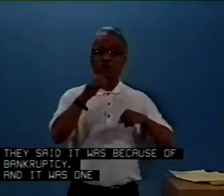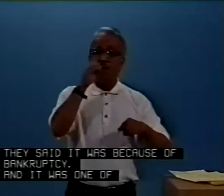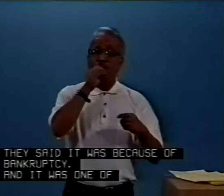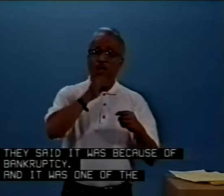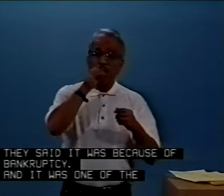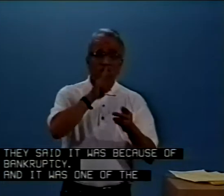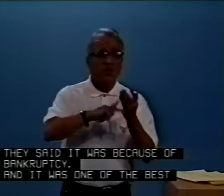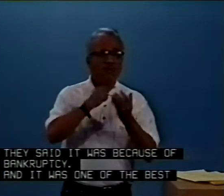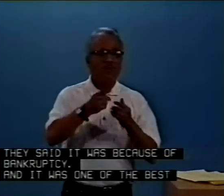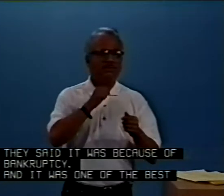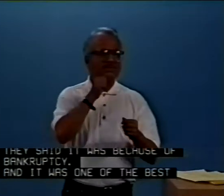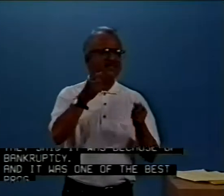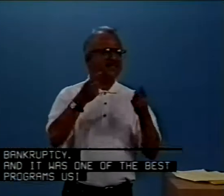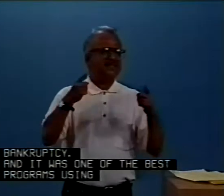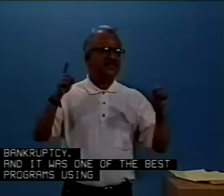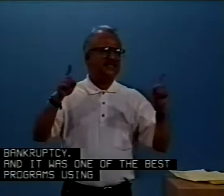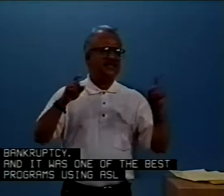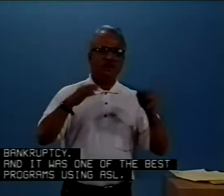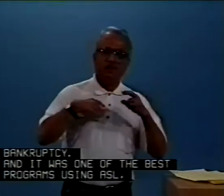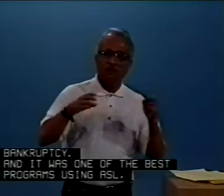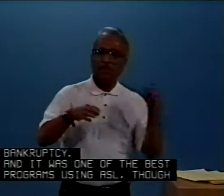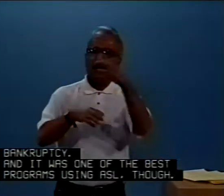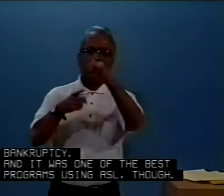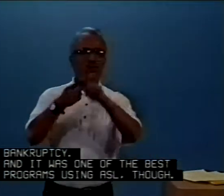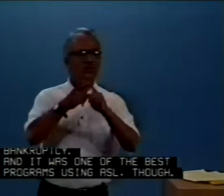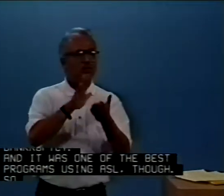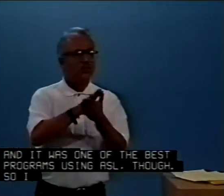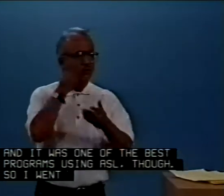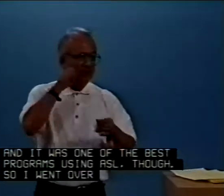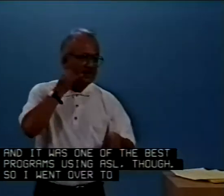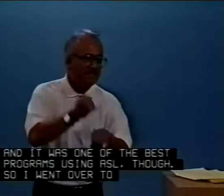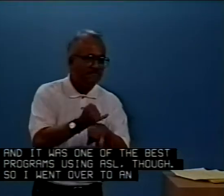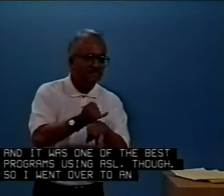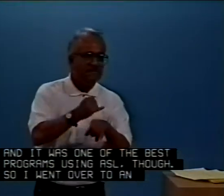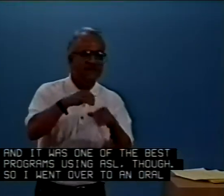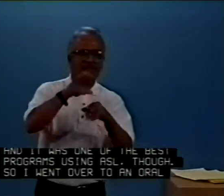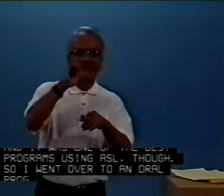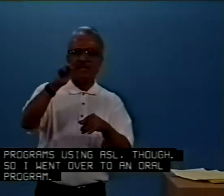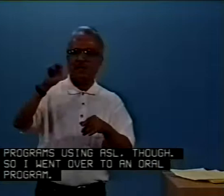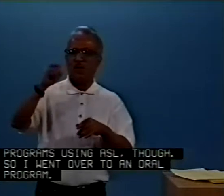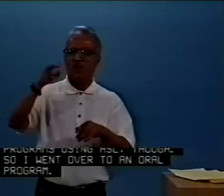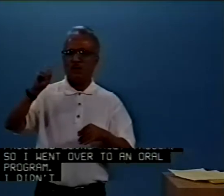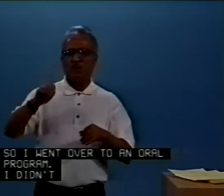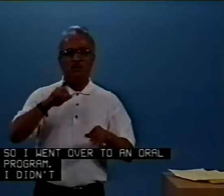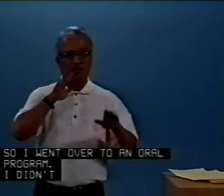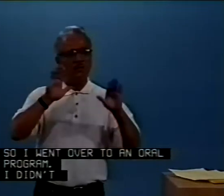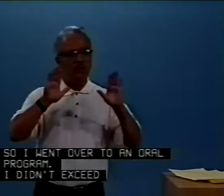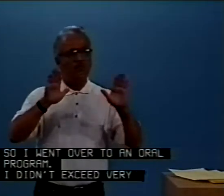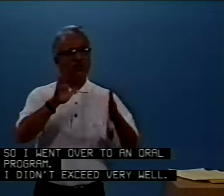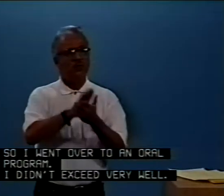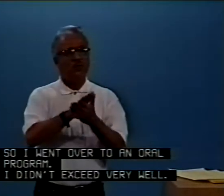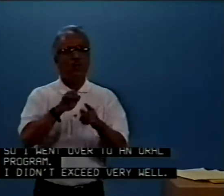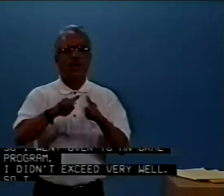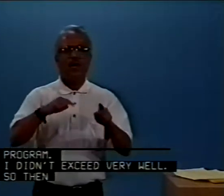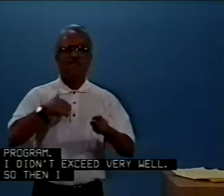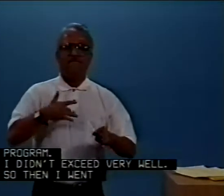though. So I went over to an oral program. I didn't succeed very well. So then I went to a school for the deaf in Cincinnati, Ohio, a good